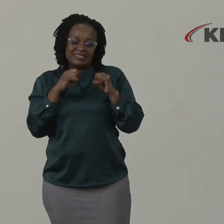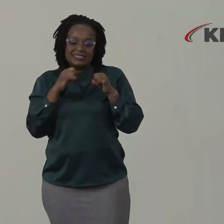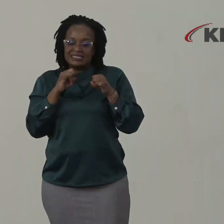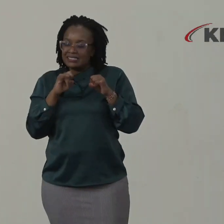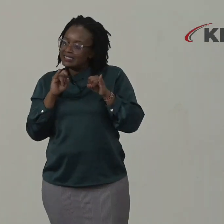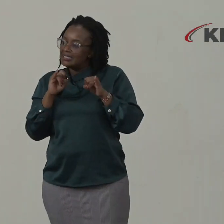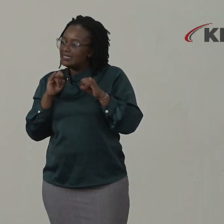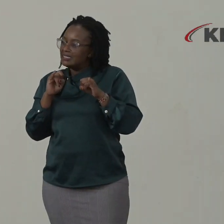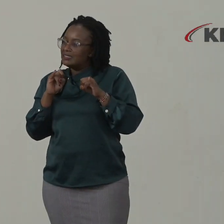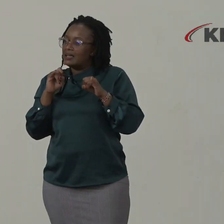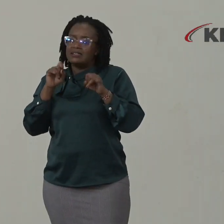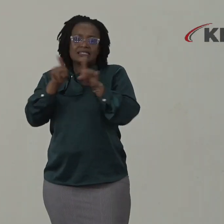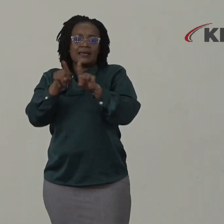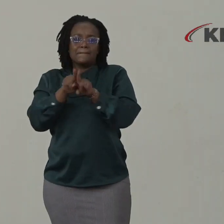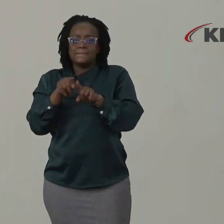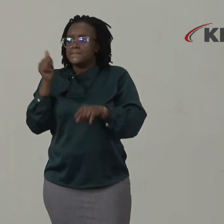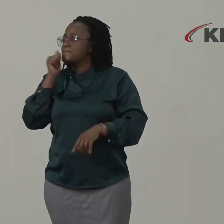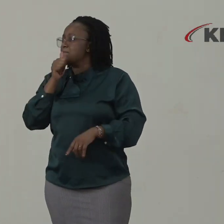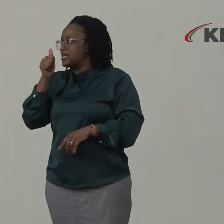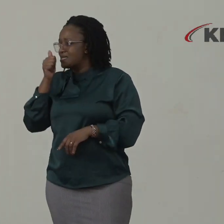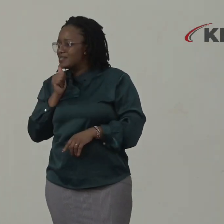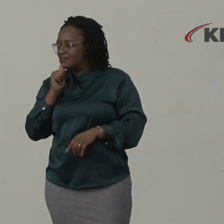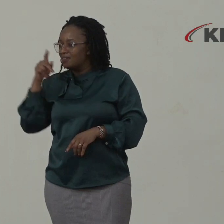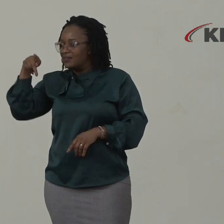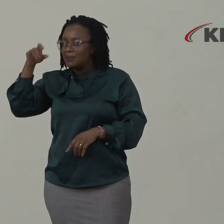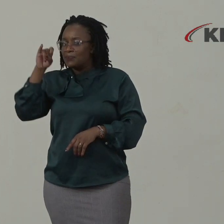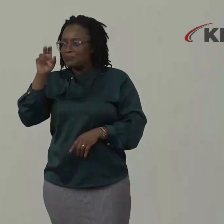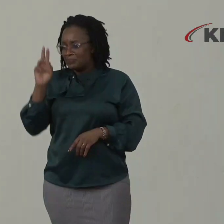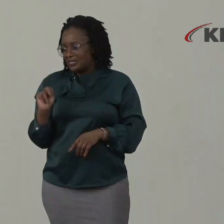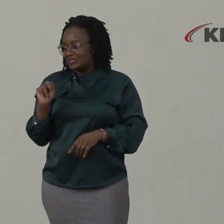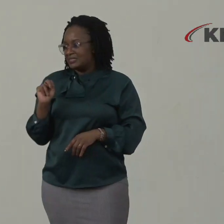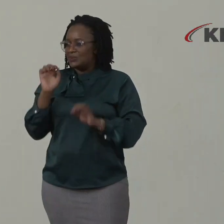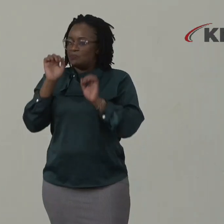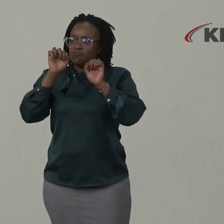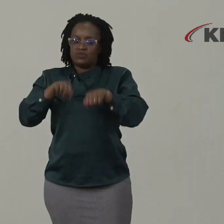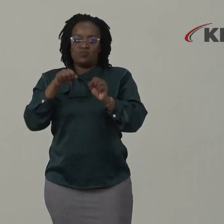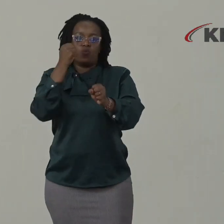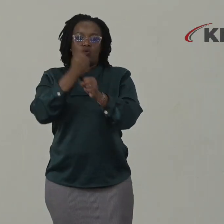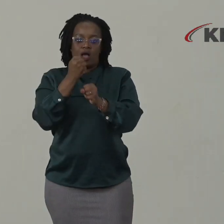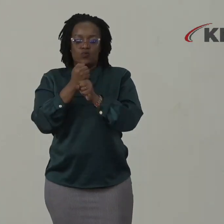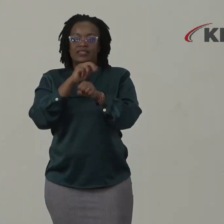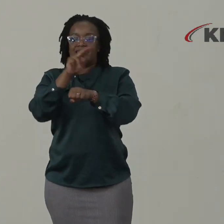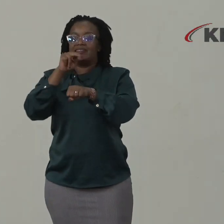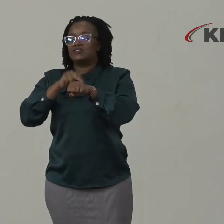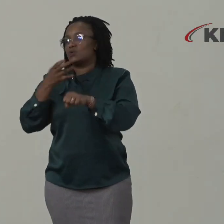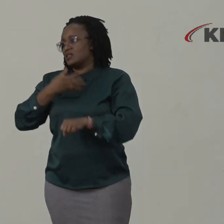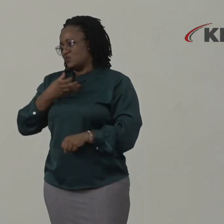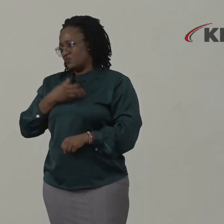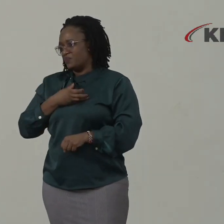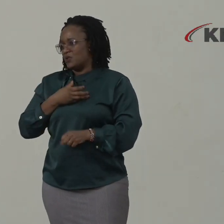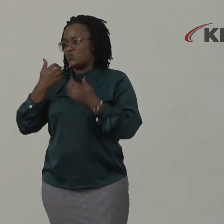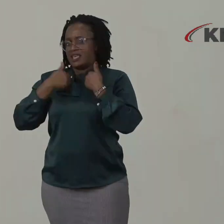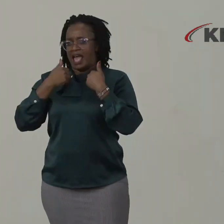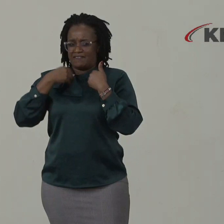they come for PINs, and perhaps we can network with the council, we need to have a